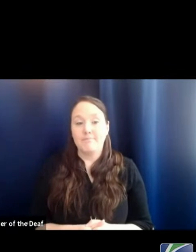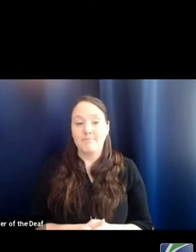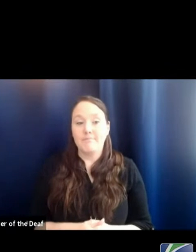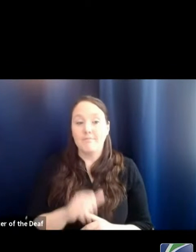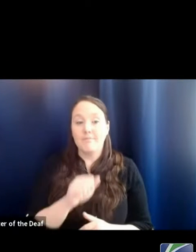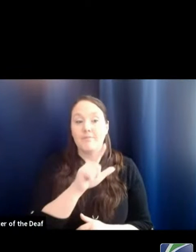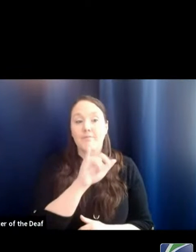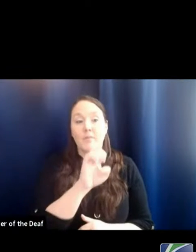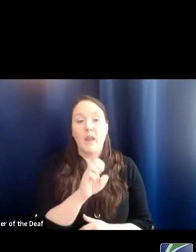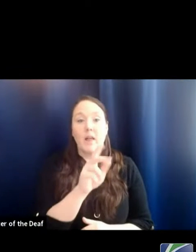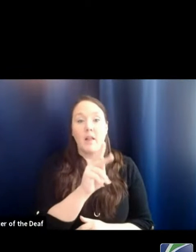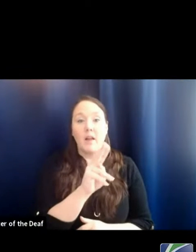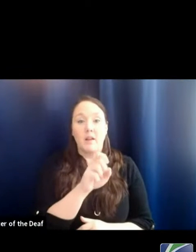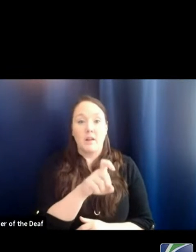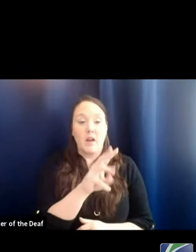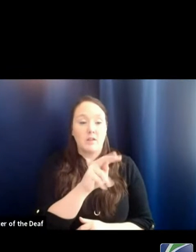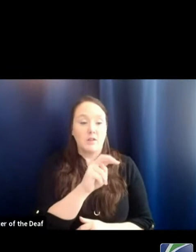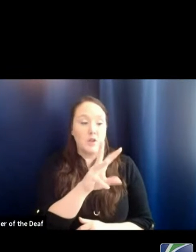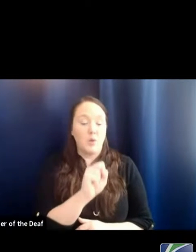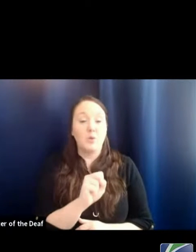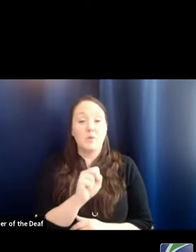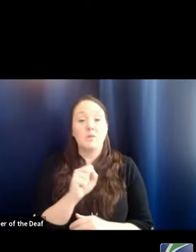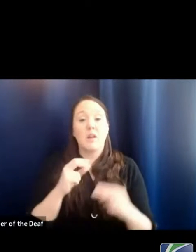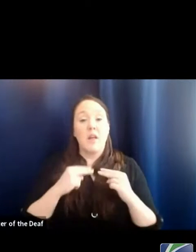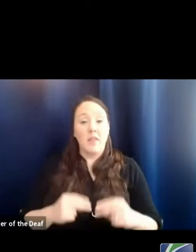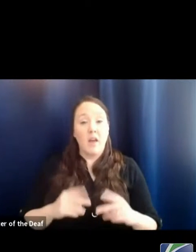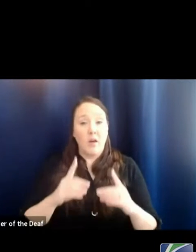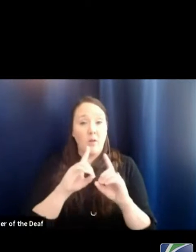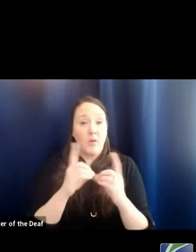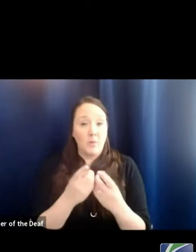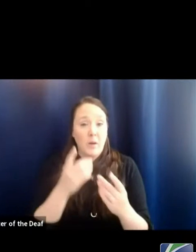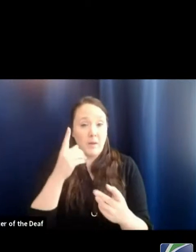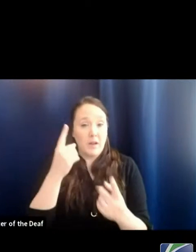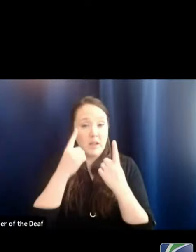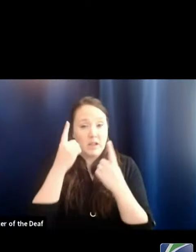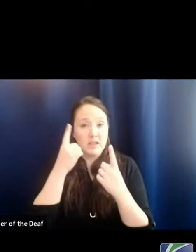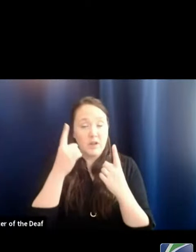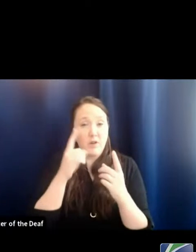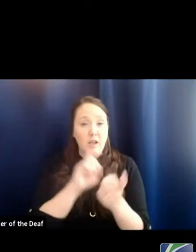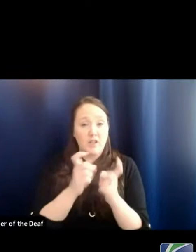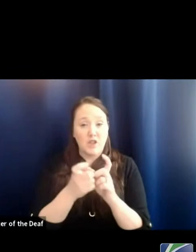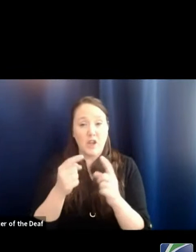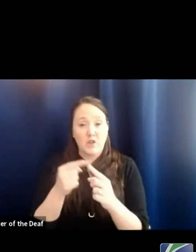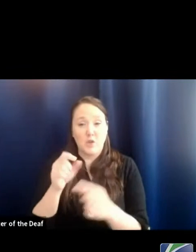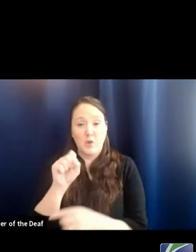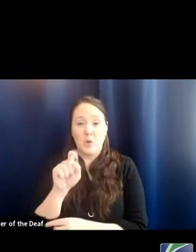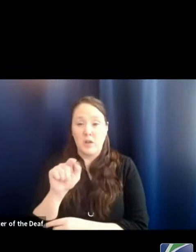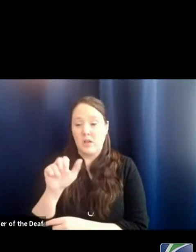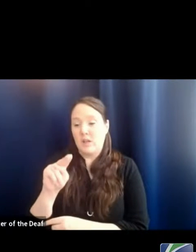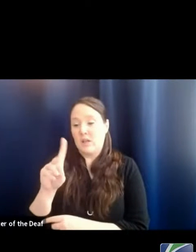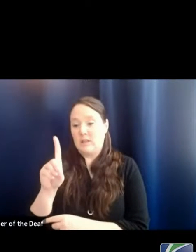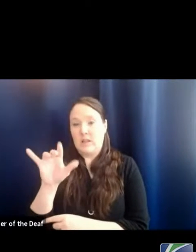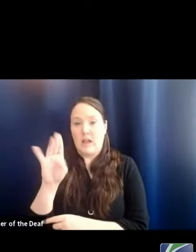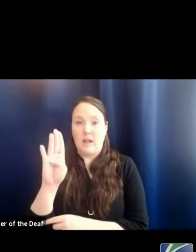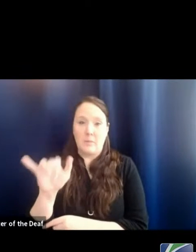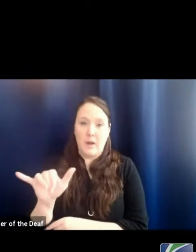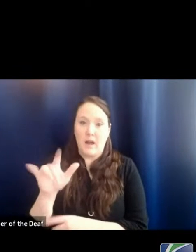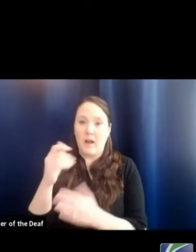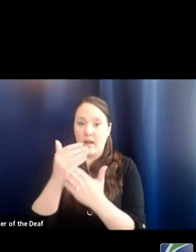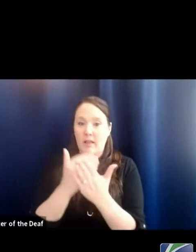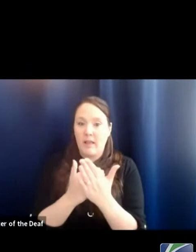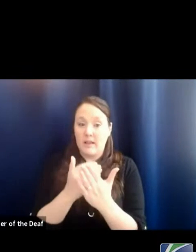Knox News, is the Knox County Health Department considering a change to its standby list? And is this list still just for those who are currently